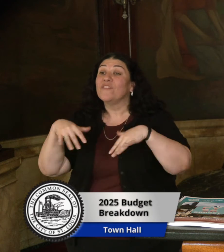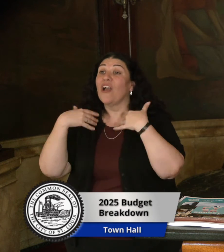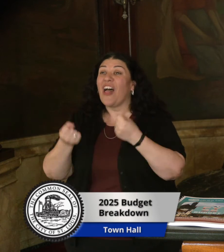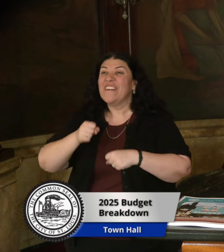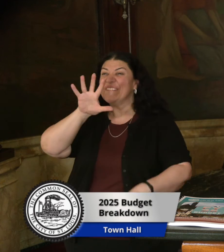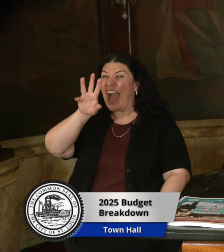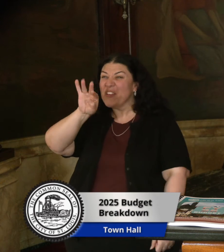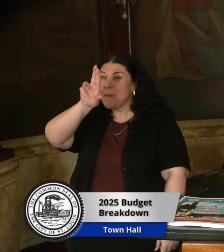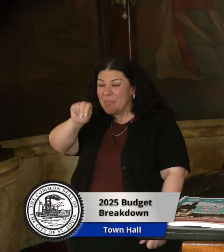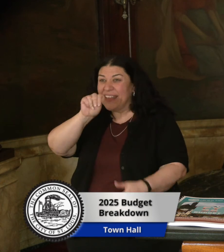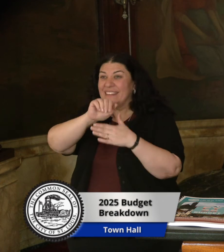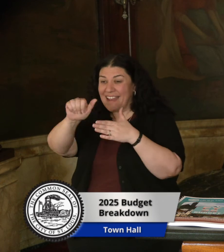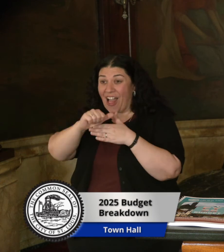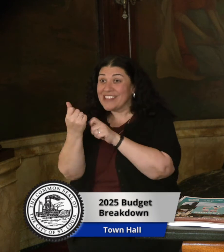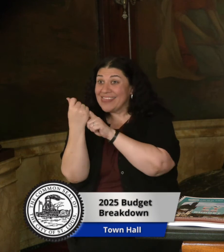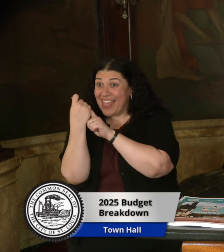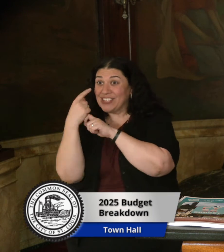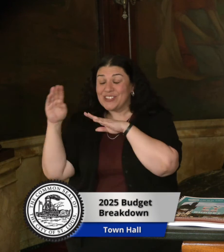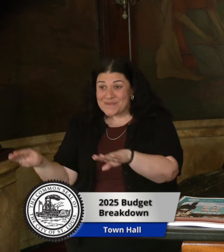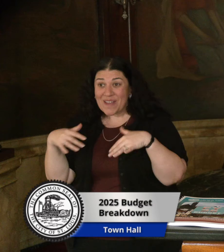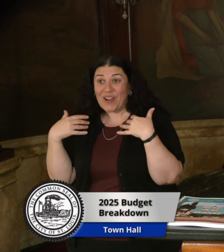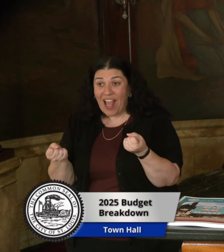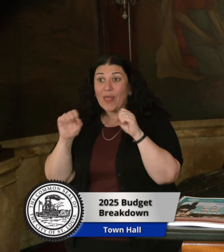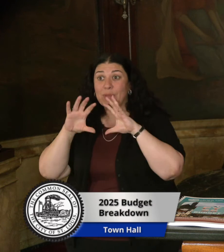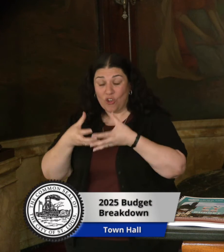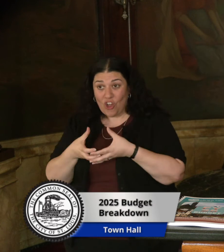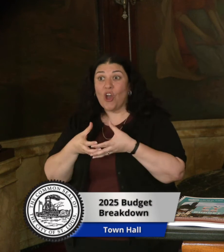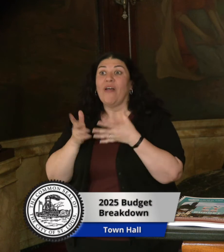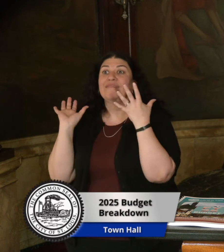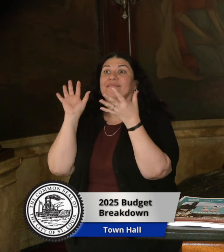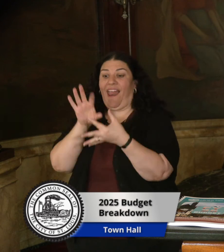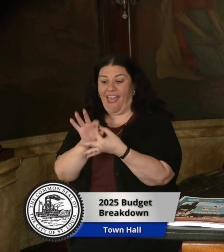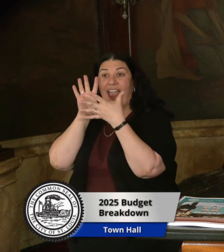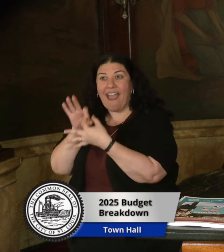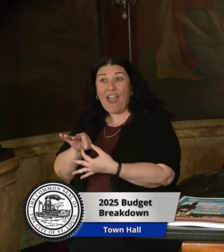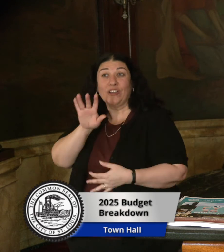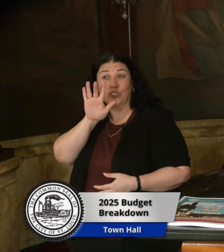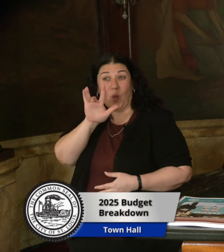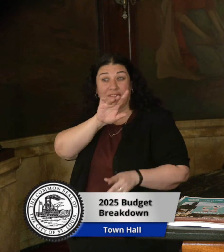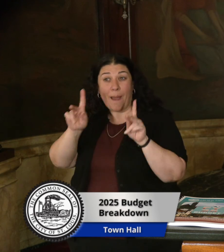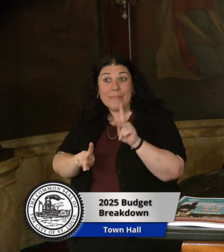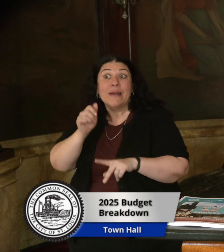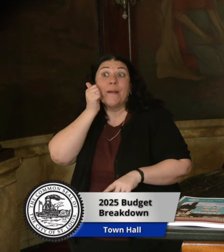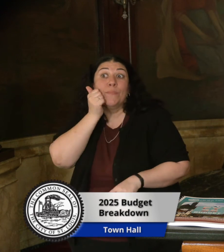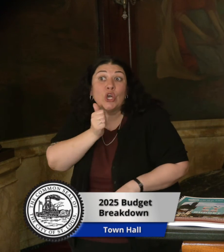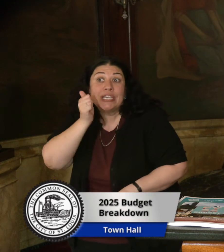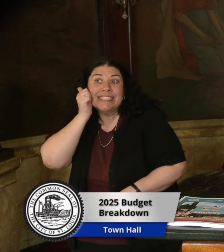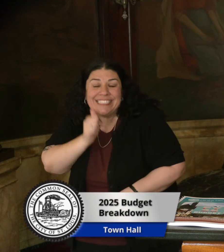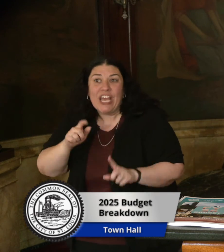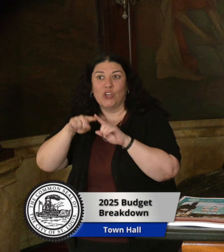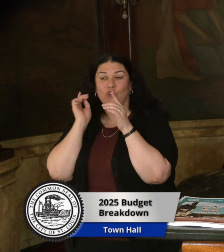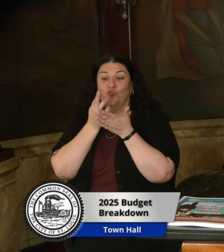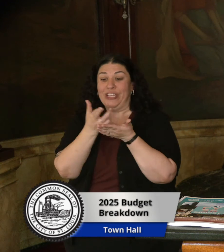of $5 million, and last year the Behavioral Health Bureau connected about 25 people per day to